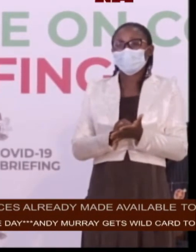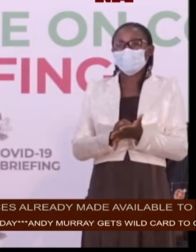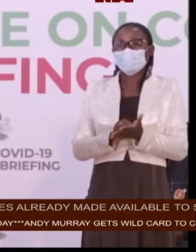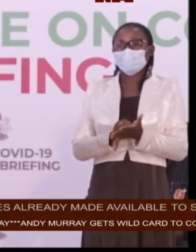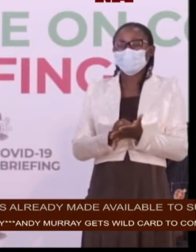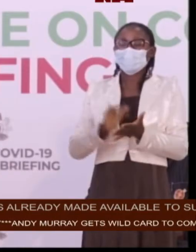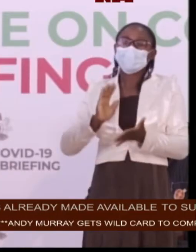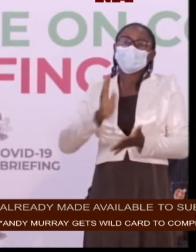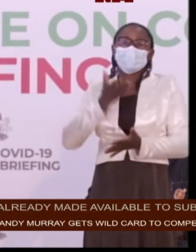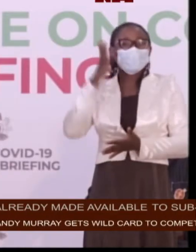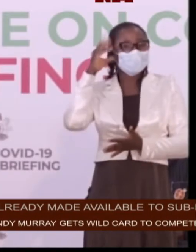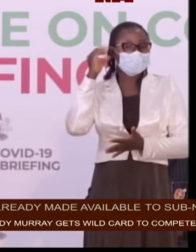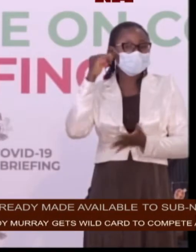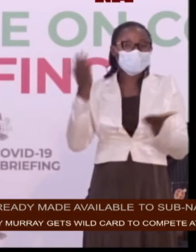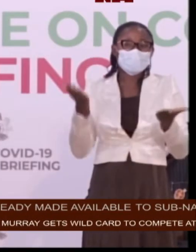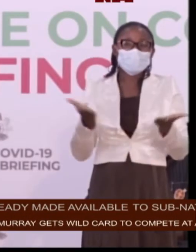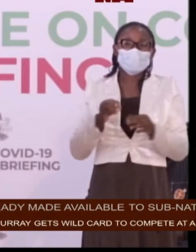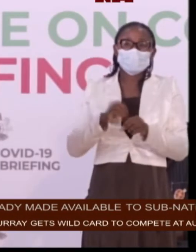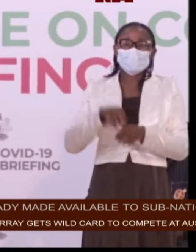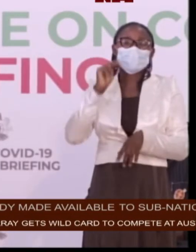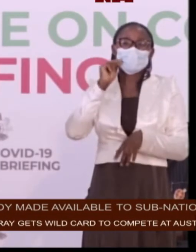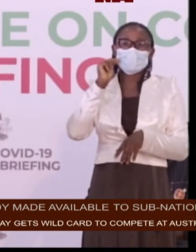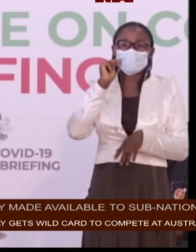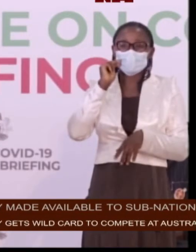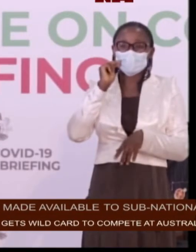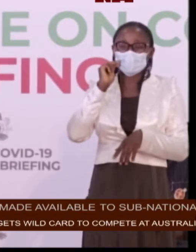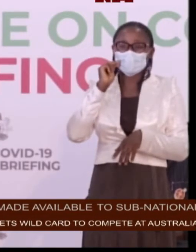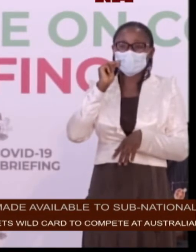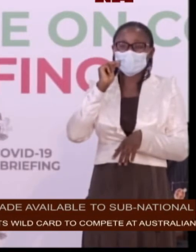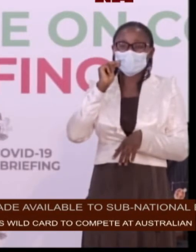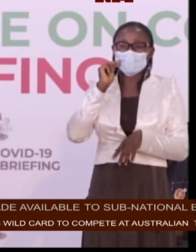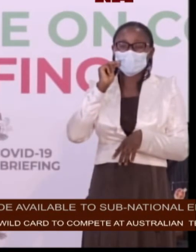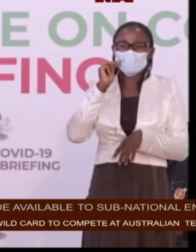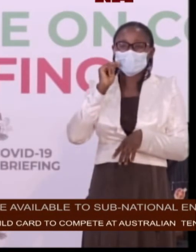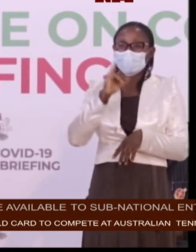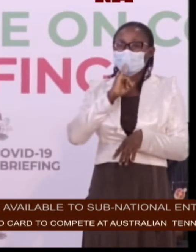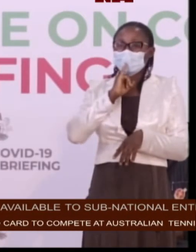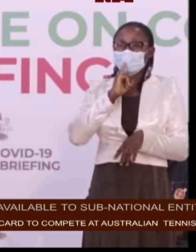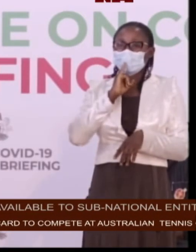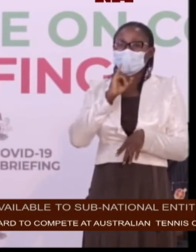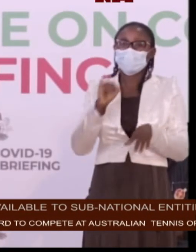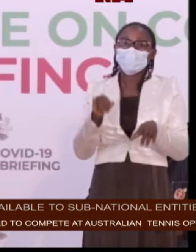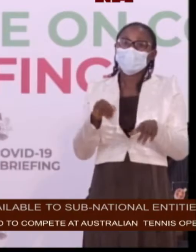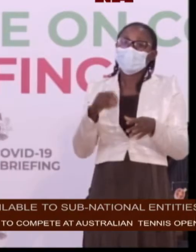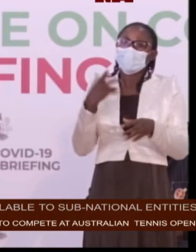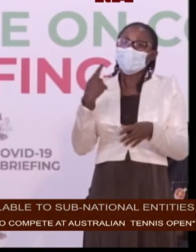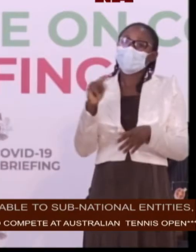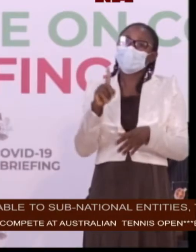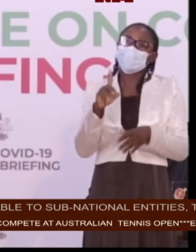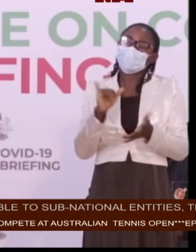our experience here in Nigeria is such that